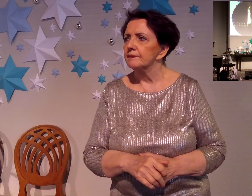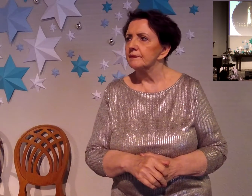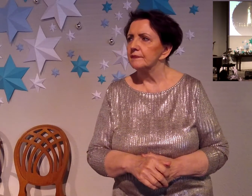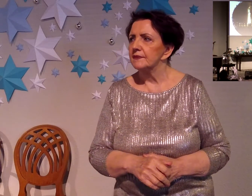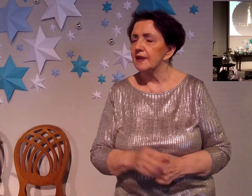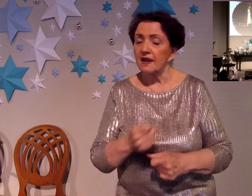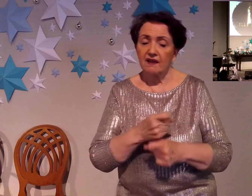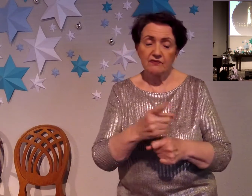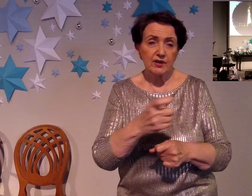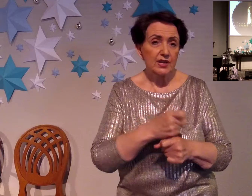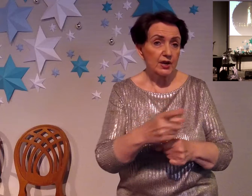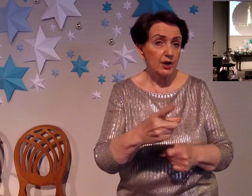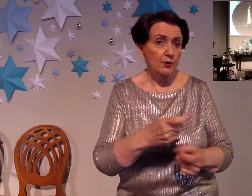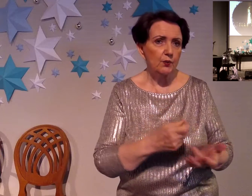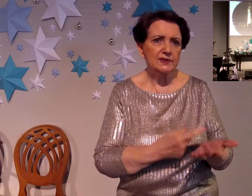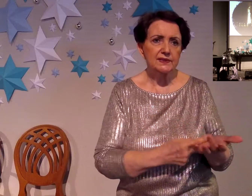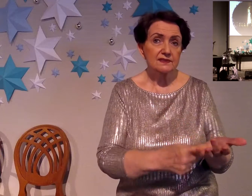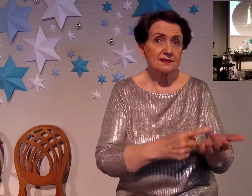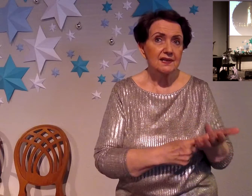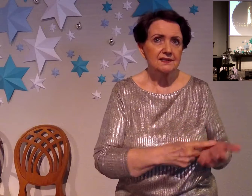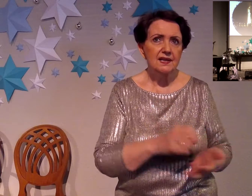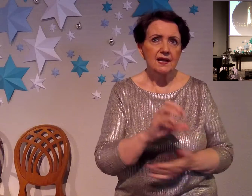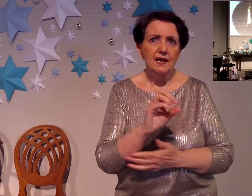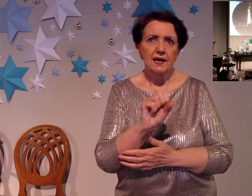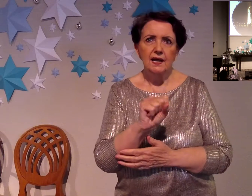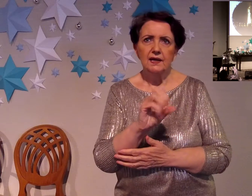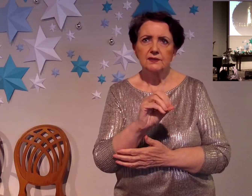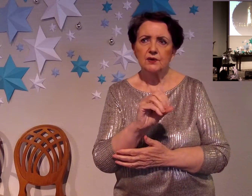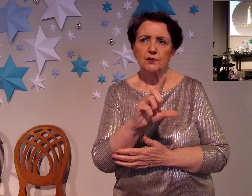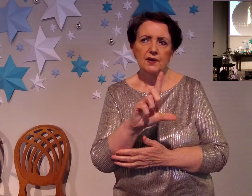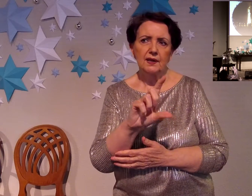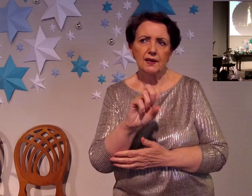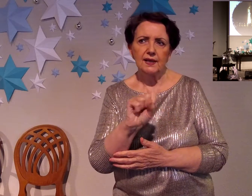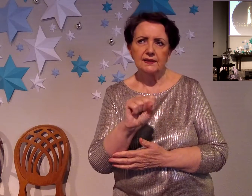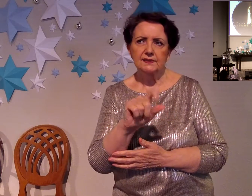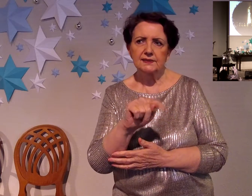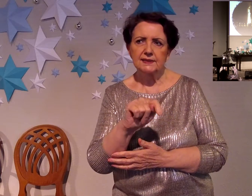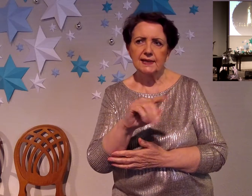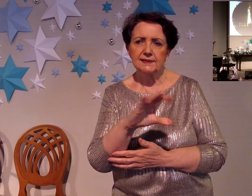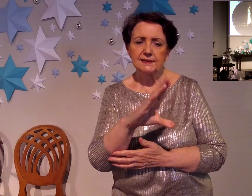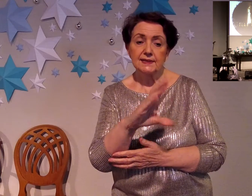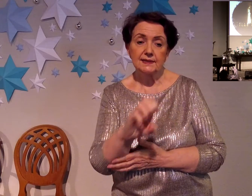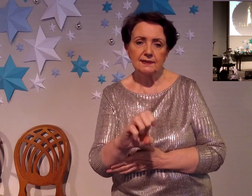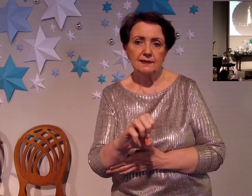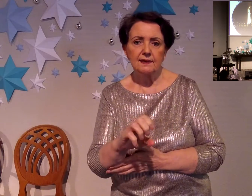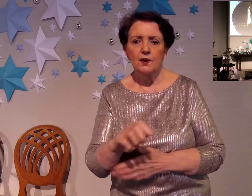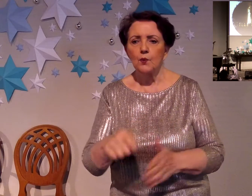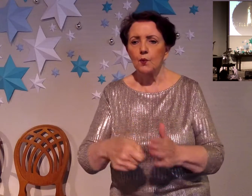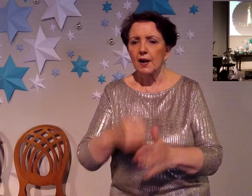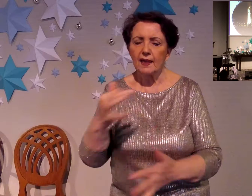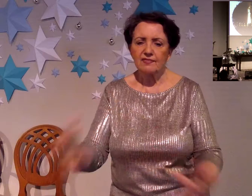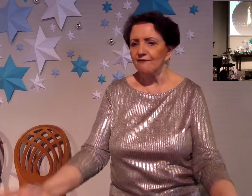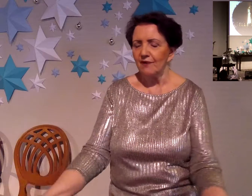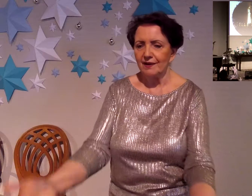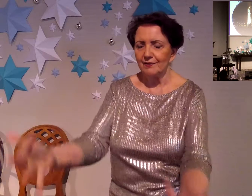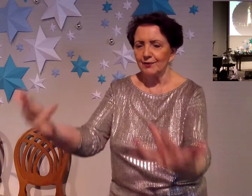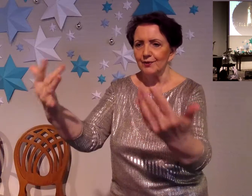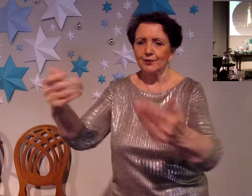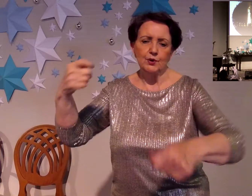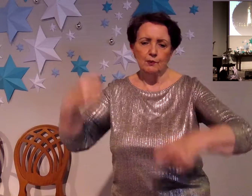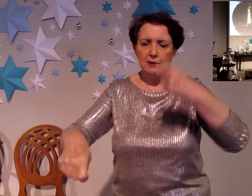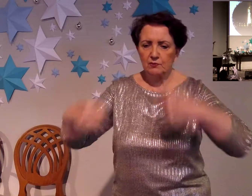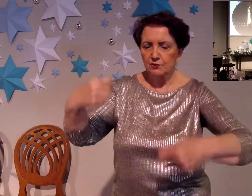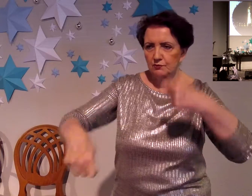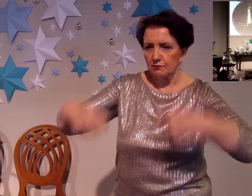every year we talk about solstice, and it's like, oh yeah, you light the bonfire in the dark and you beat the drums and you